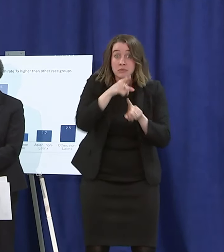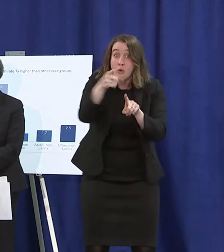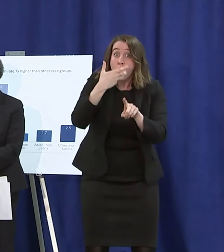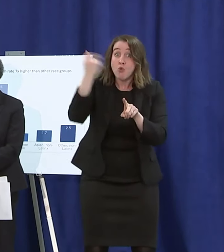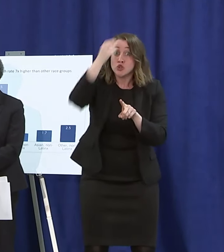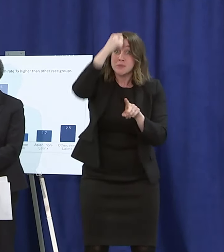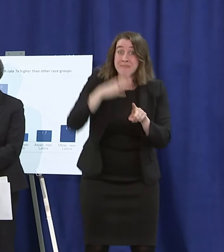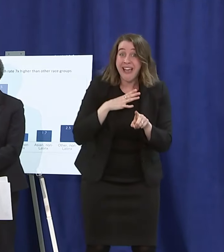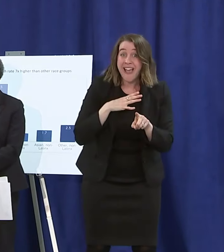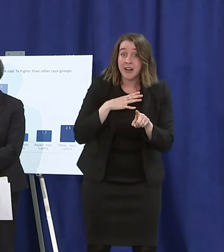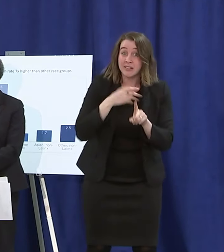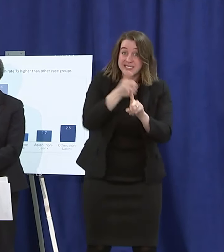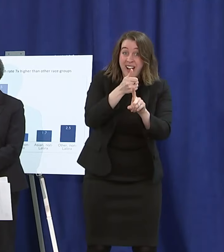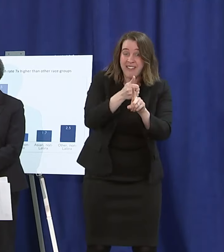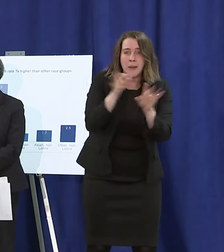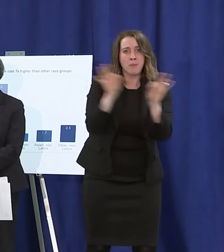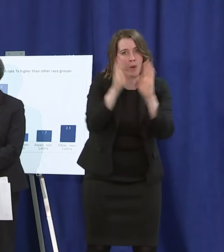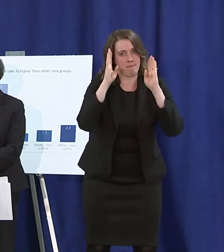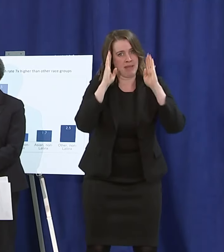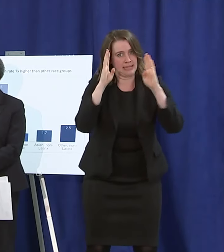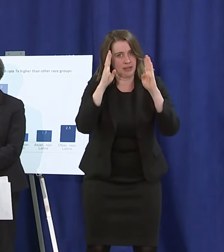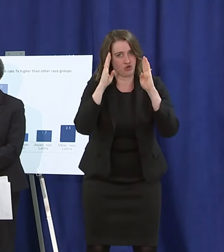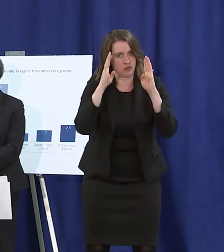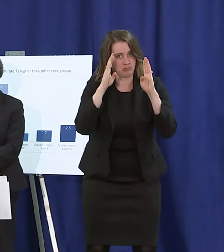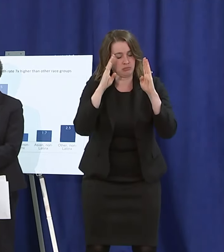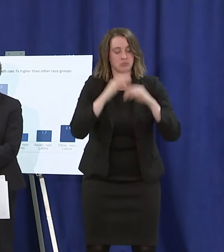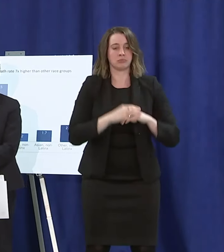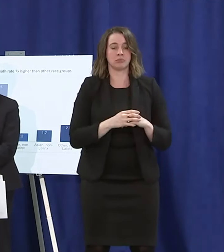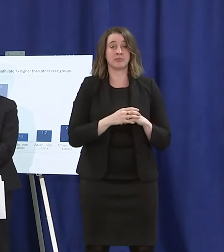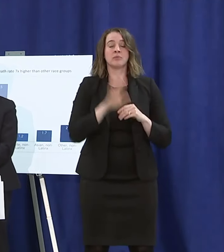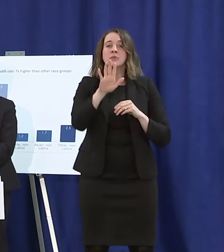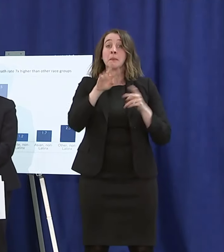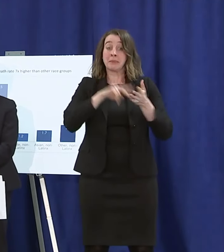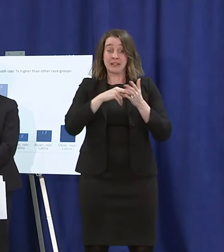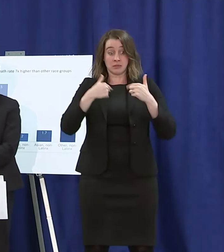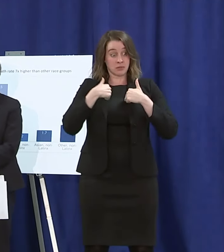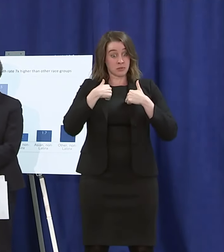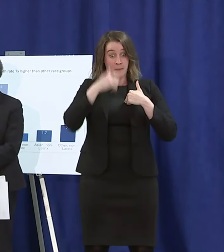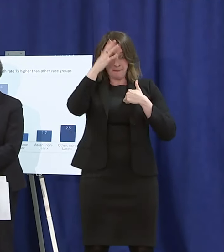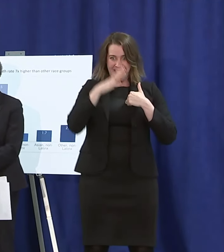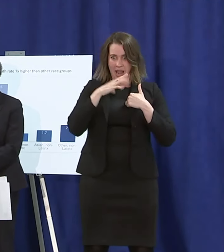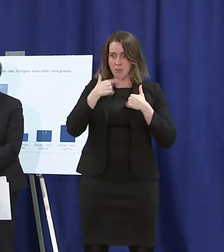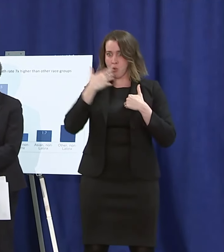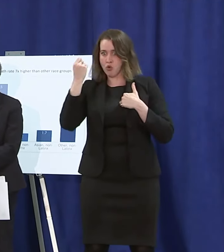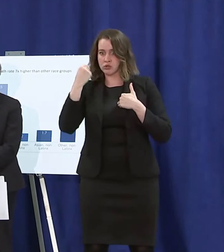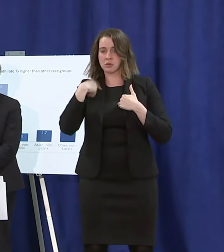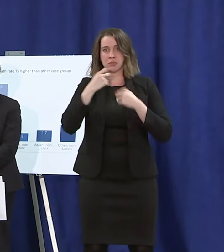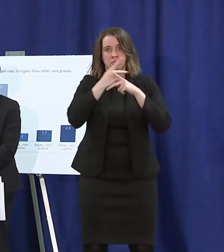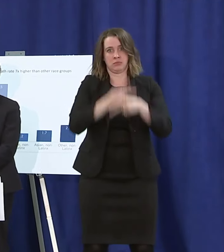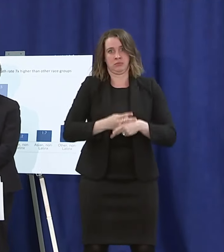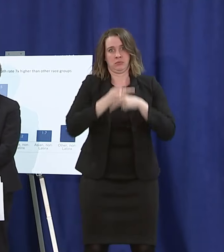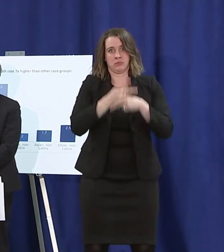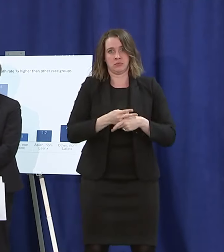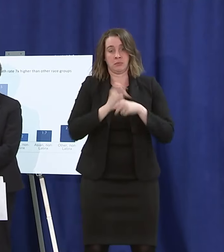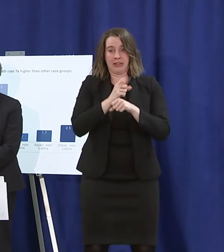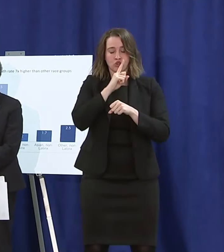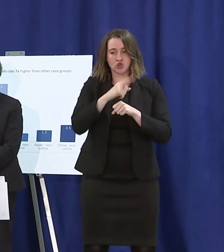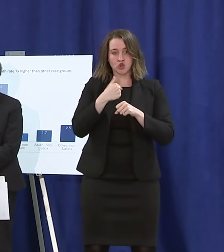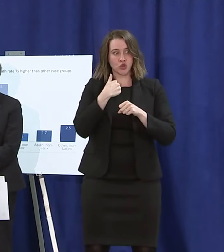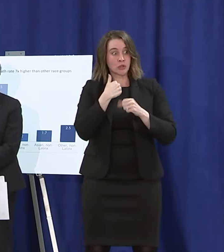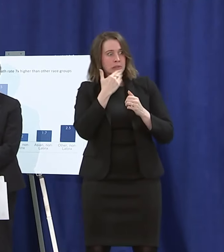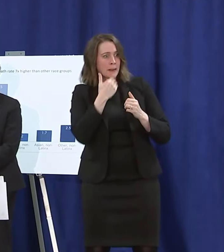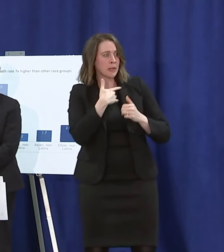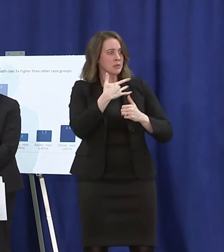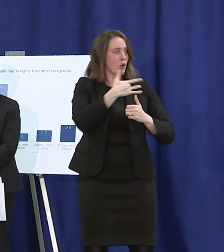their spouses and family members to hear this, to ensure that you're being as careful as you can, keeping your chronic diseases in as best control